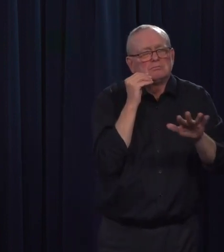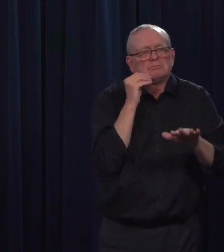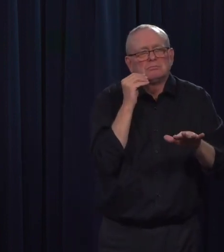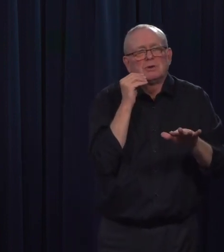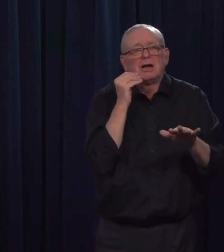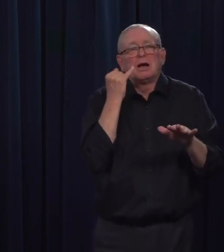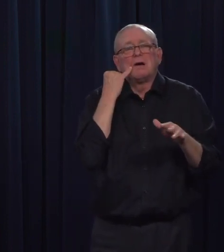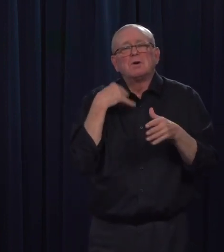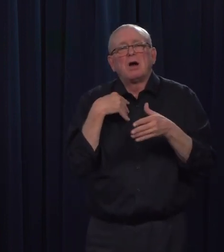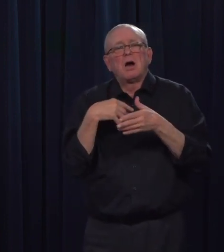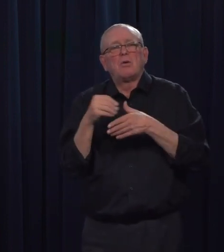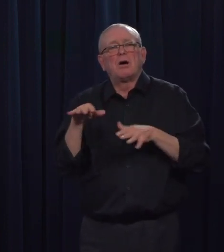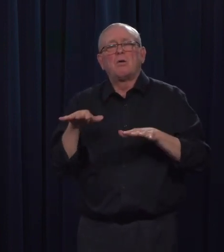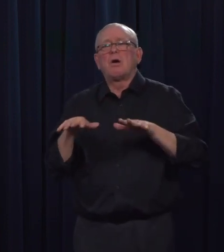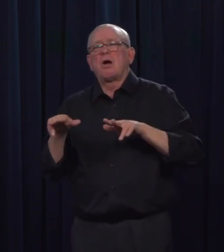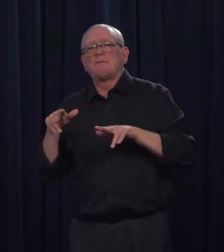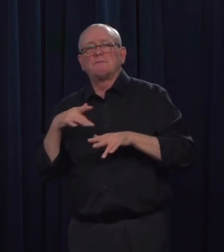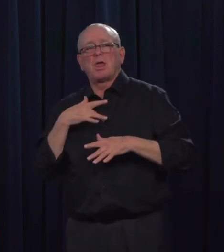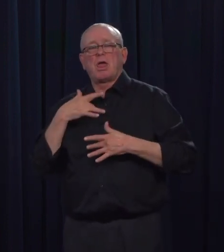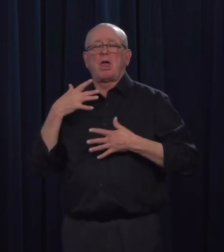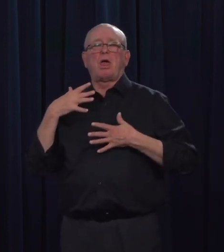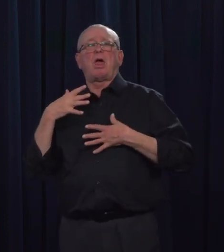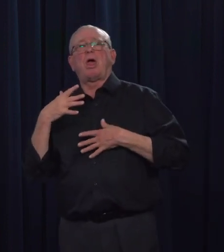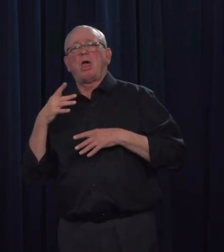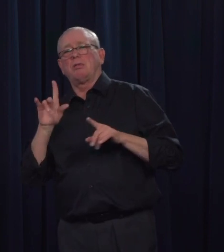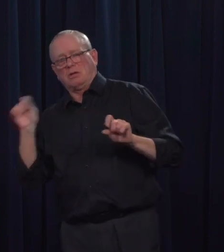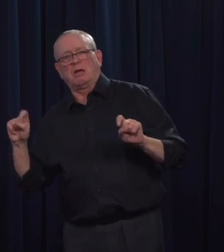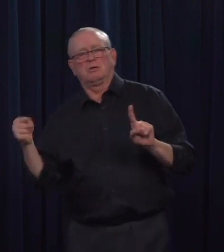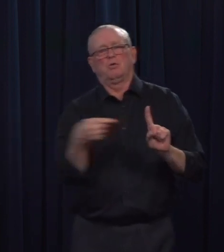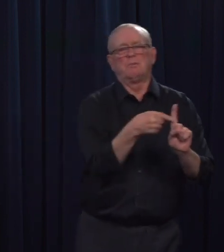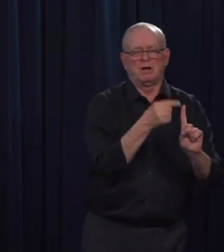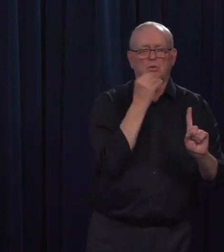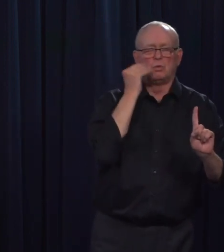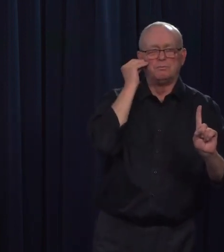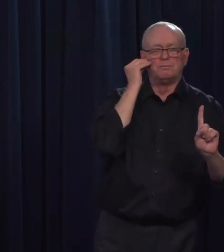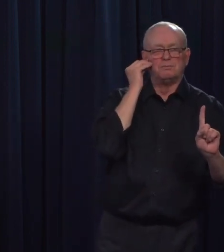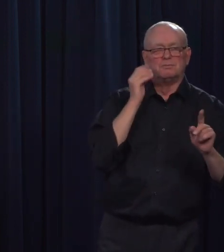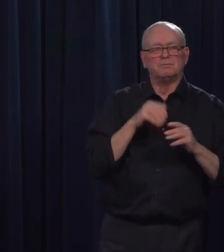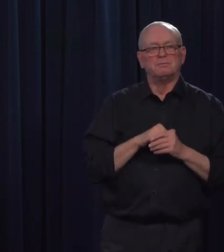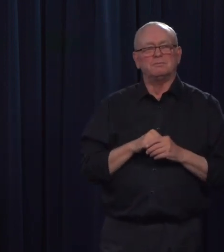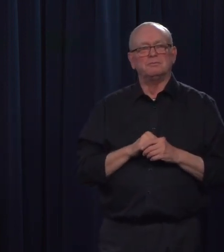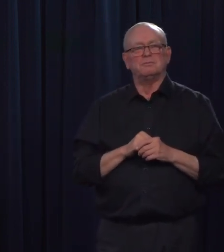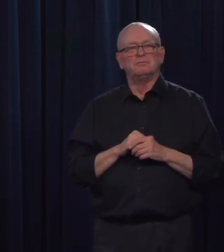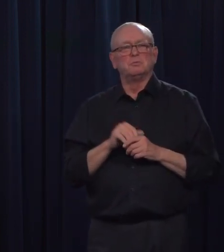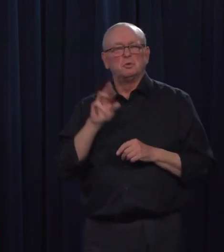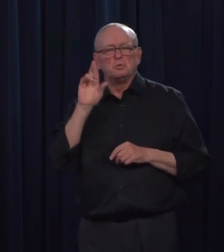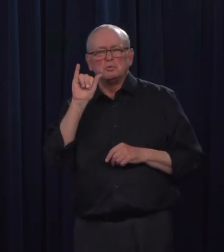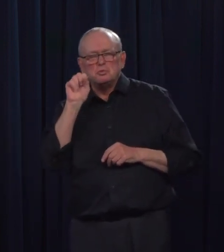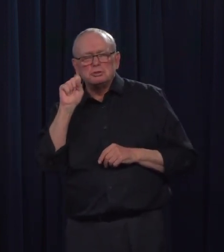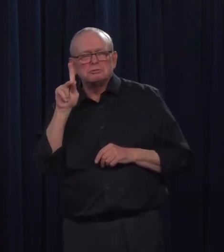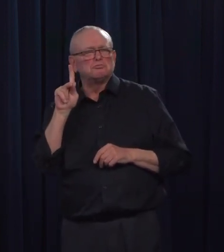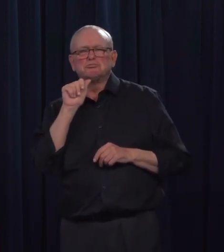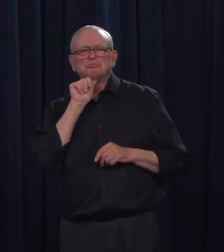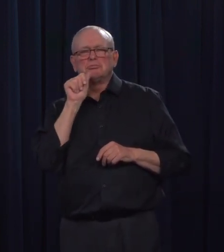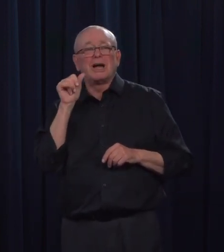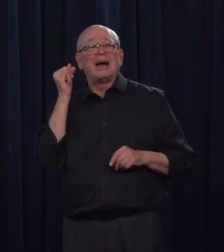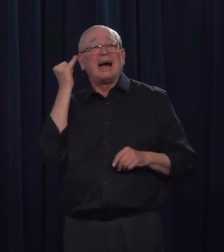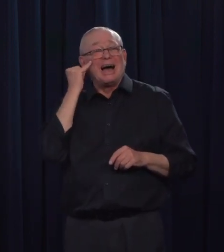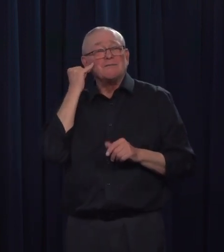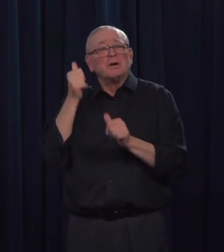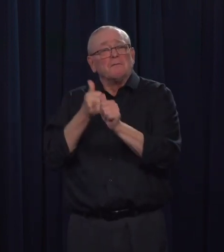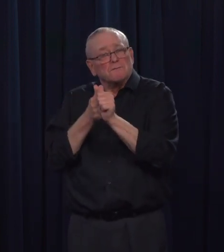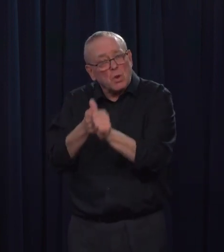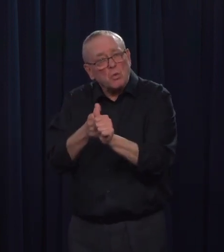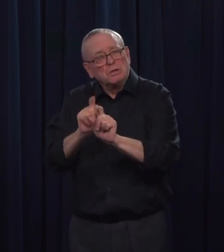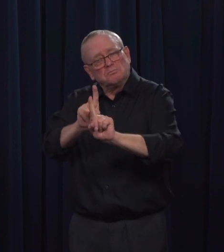for walks, they can go to their backyard. That would not be a risk as long as they're 2 meters apart from others. Excellent. And back to the room, Julia?